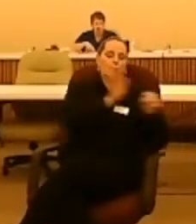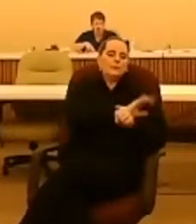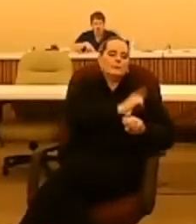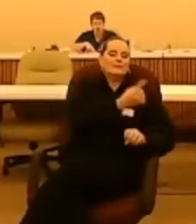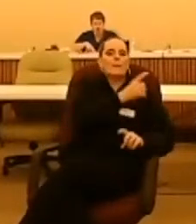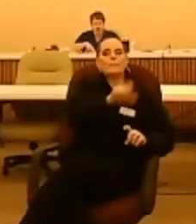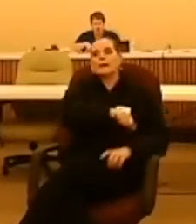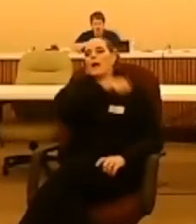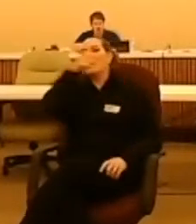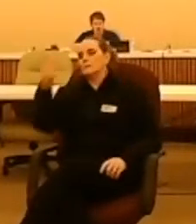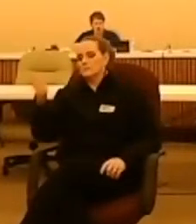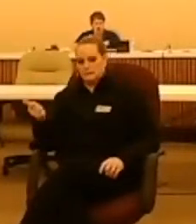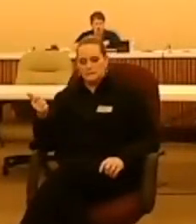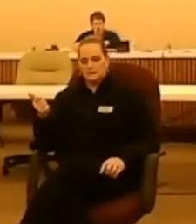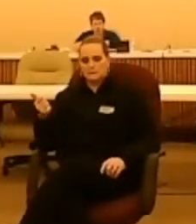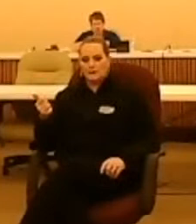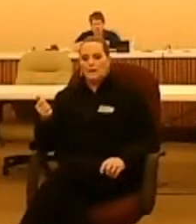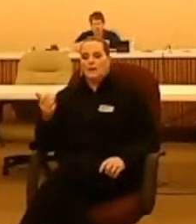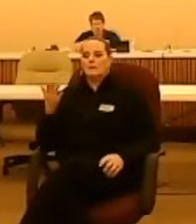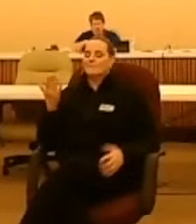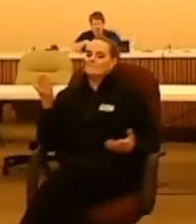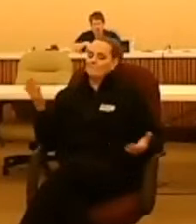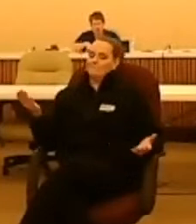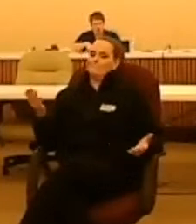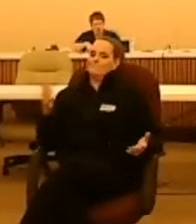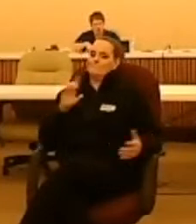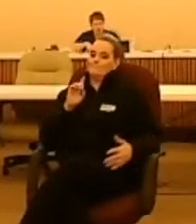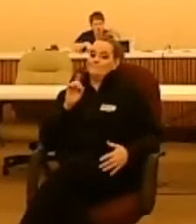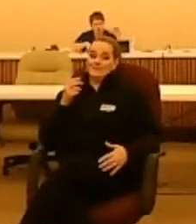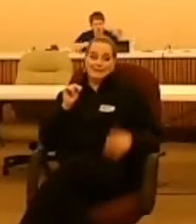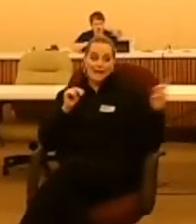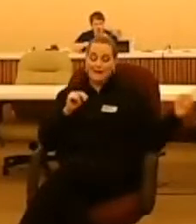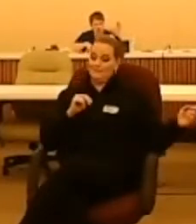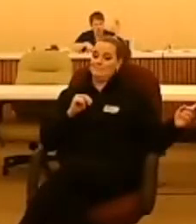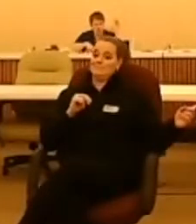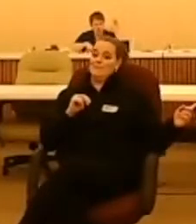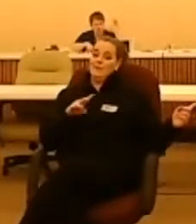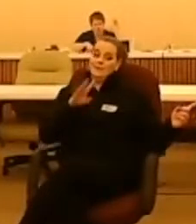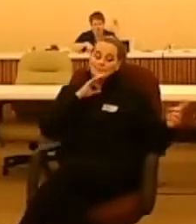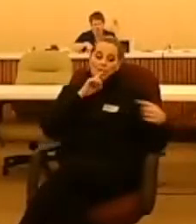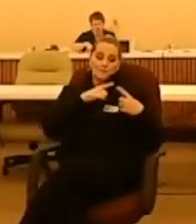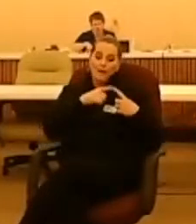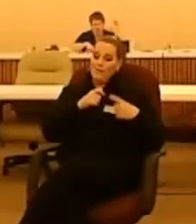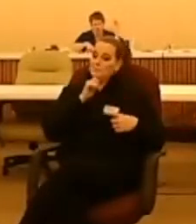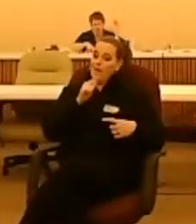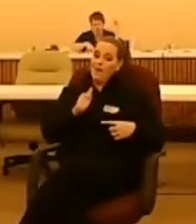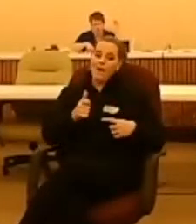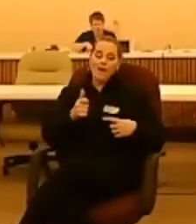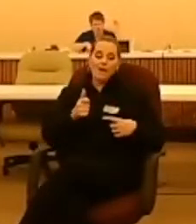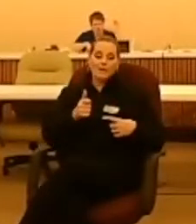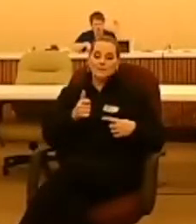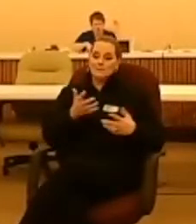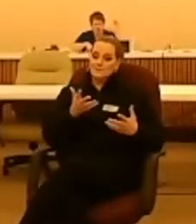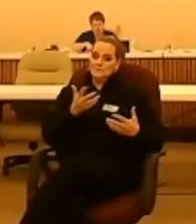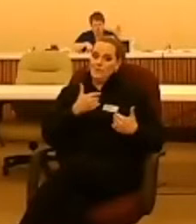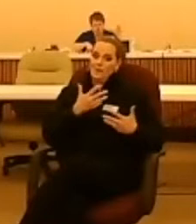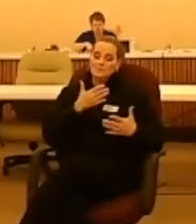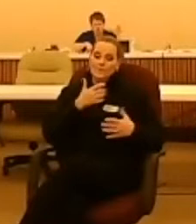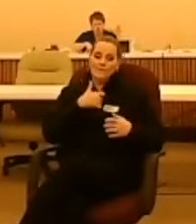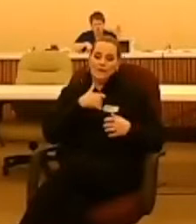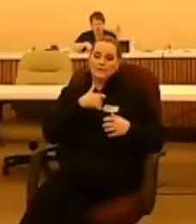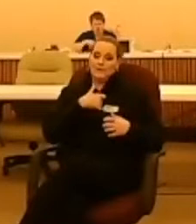And so again, Don gets on his horse about not wanting to have any